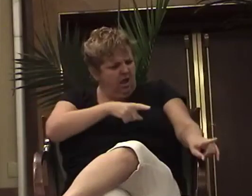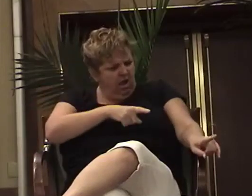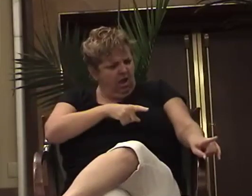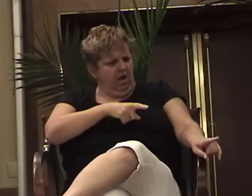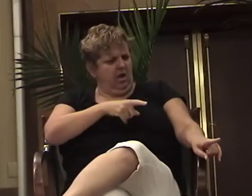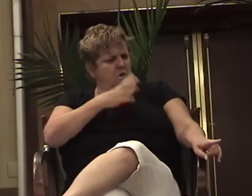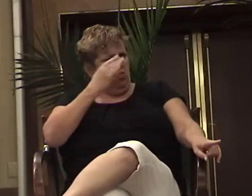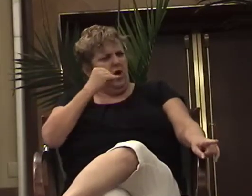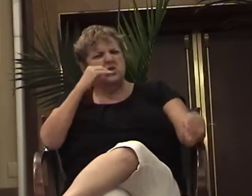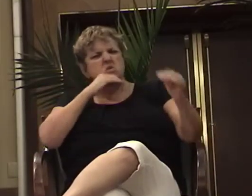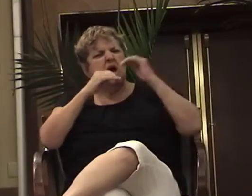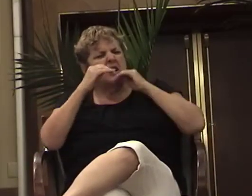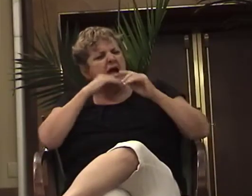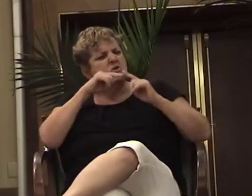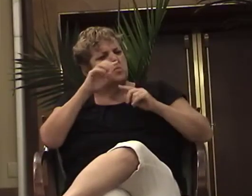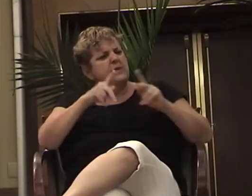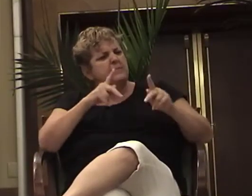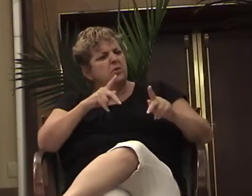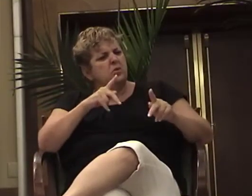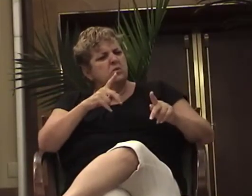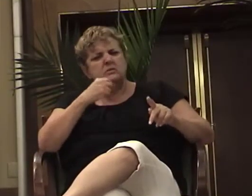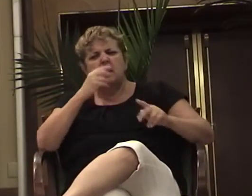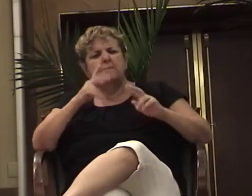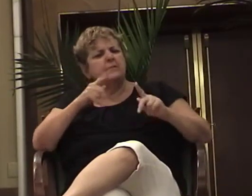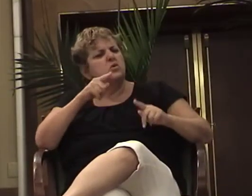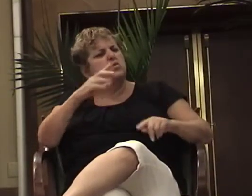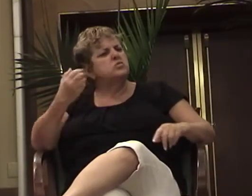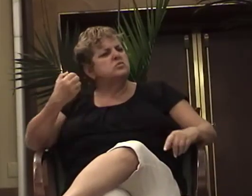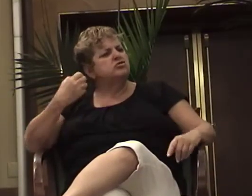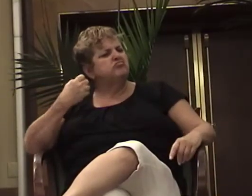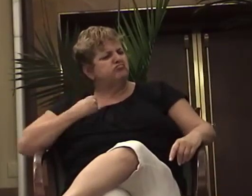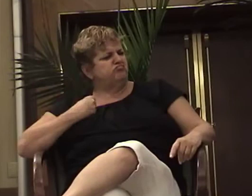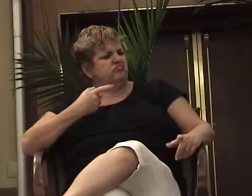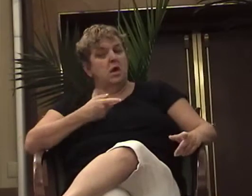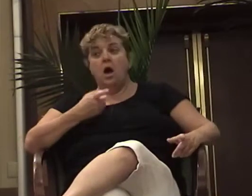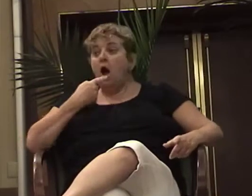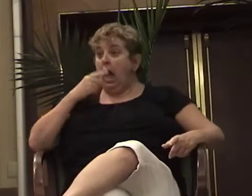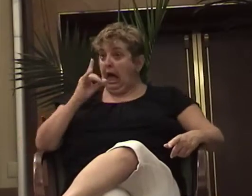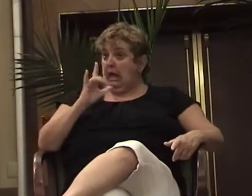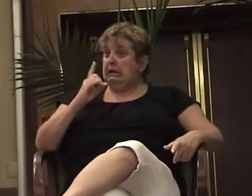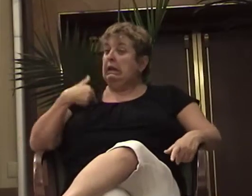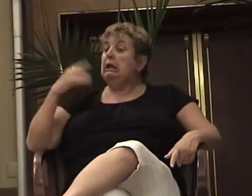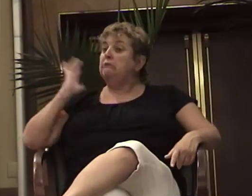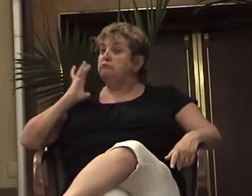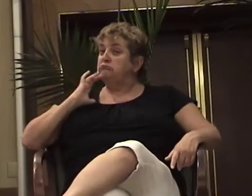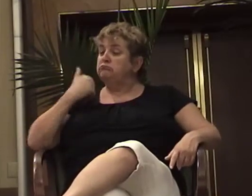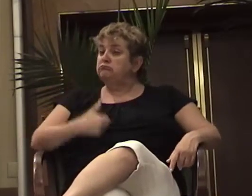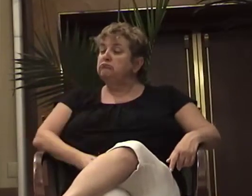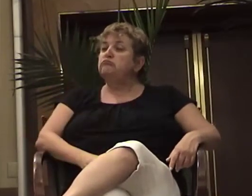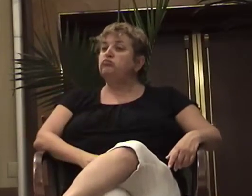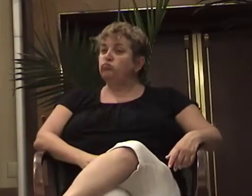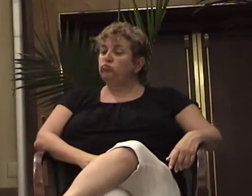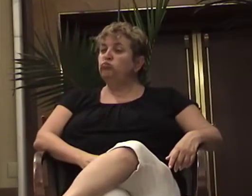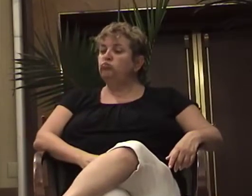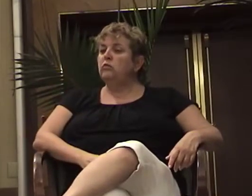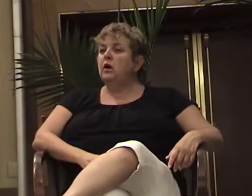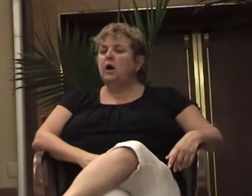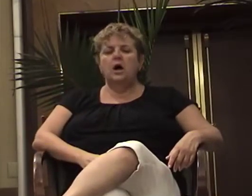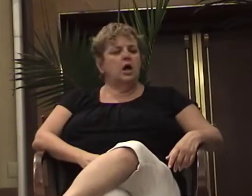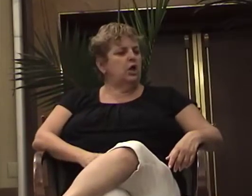keep lying to these people telling you was a hustler. And I was like, I was a hustler, Daddy. And he said, no, baby.